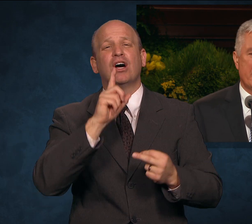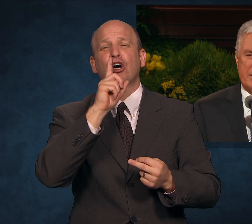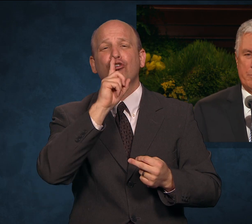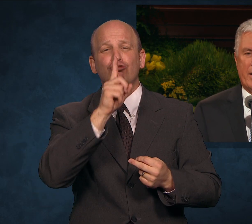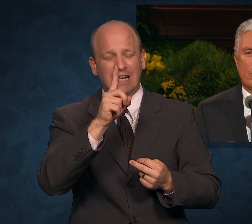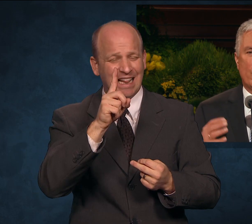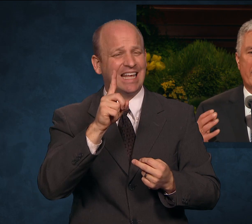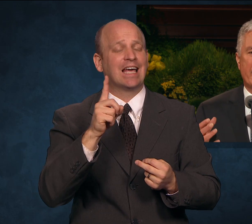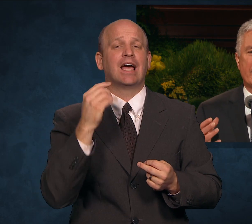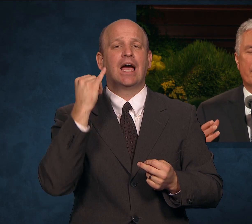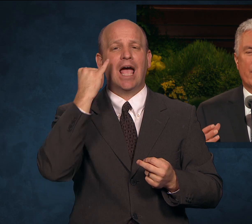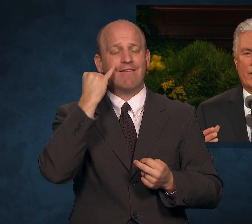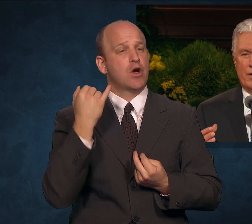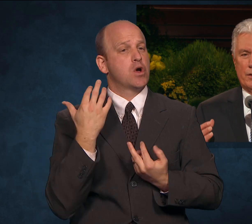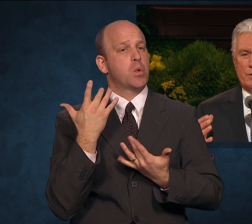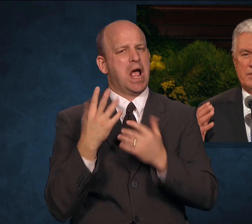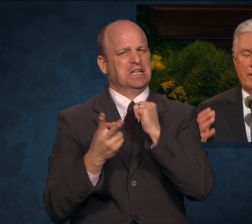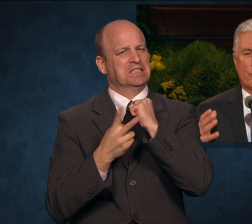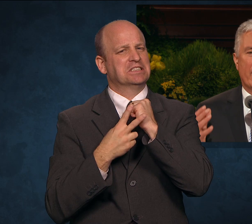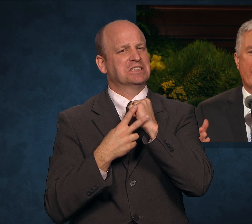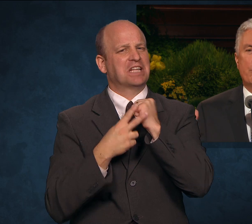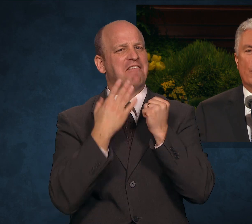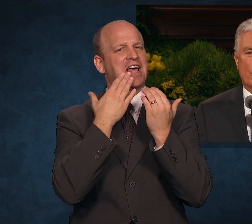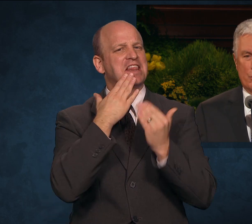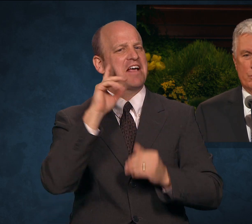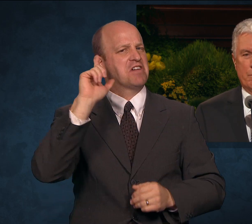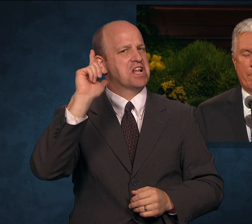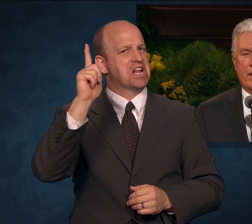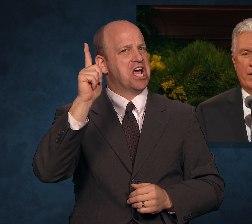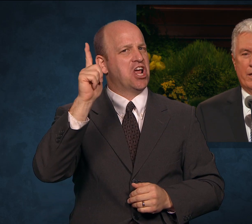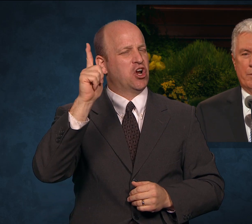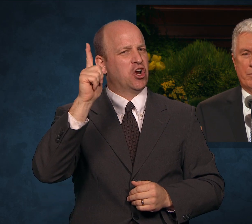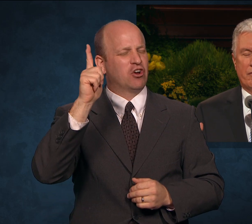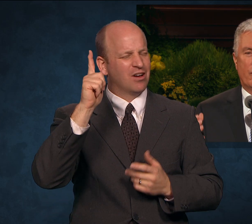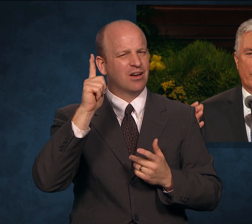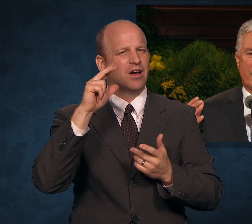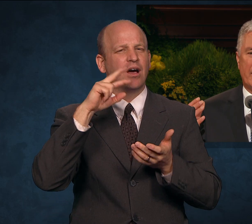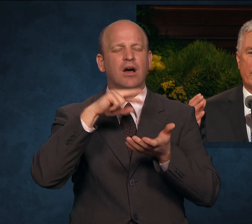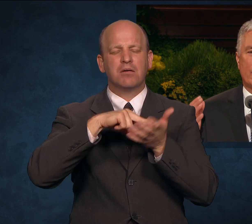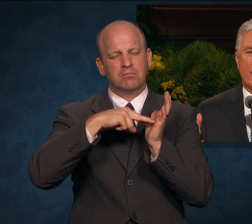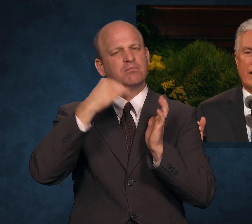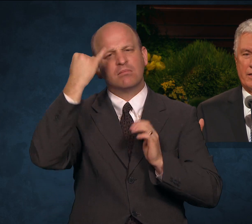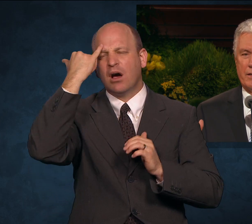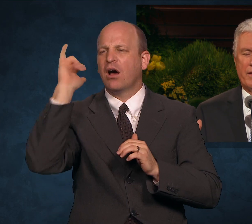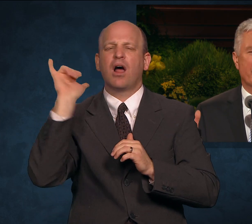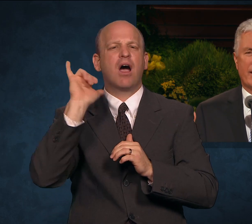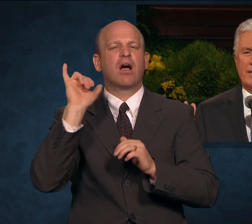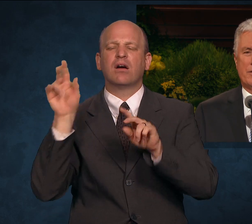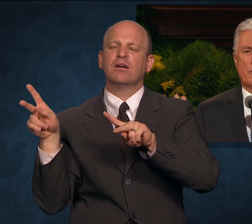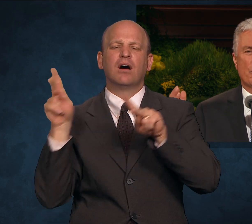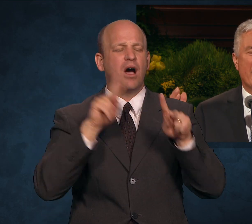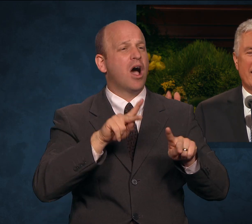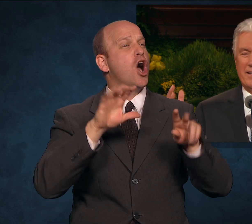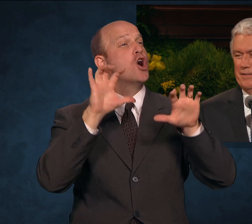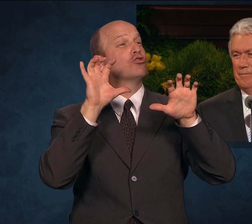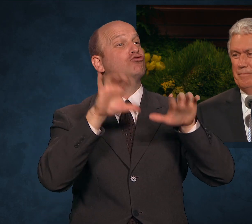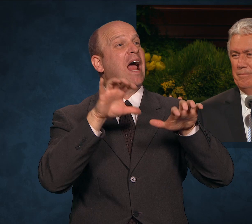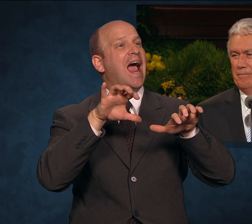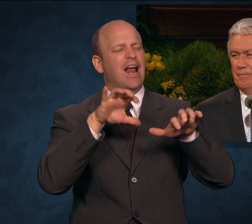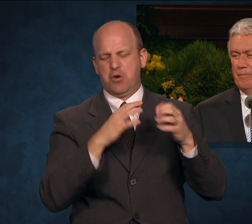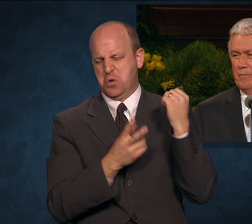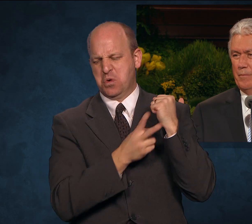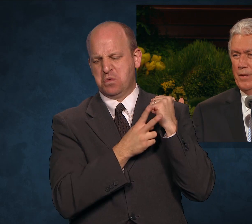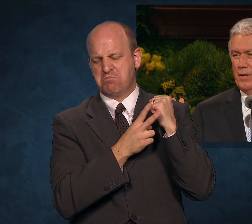do we miss by waiting to see the rainbow before thanking God that there is